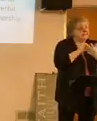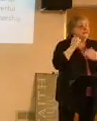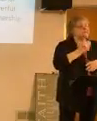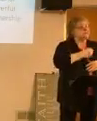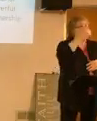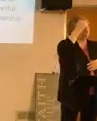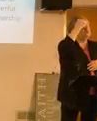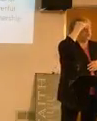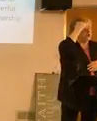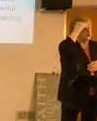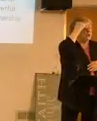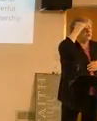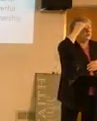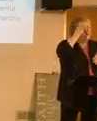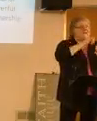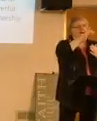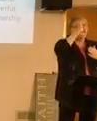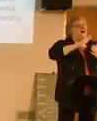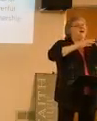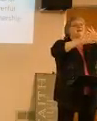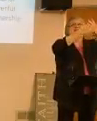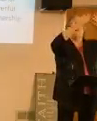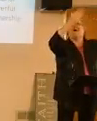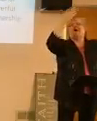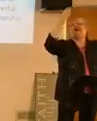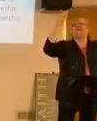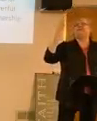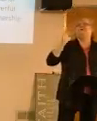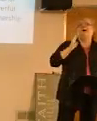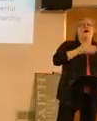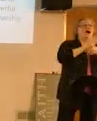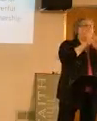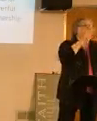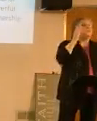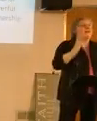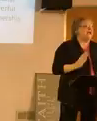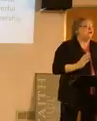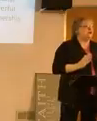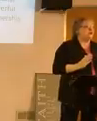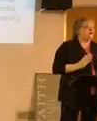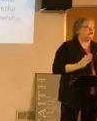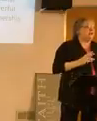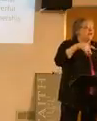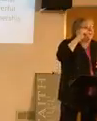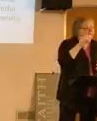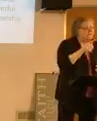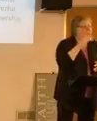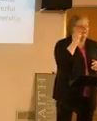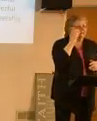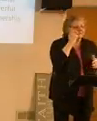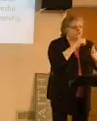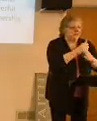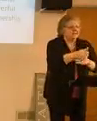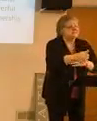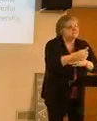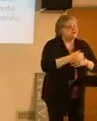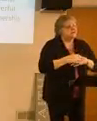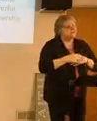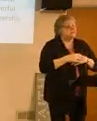know the God of the universe, our Creator. And so Paul experienced that. At one